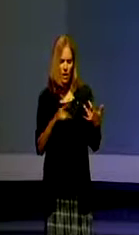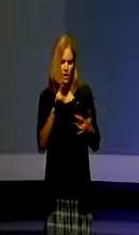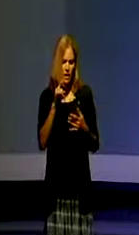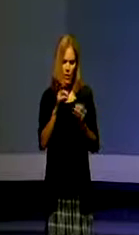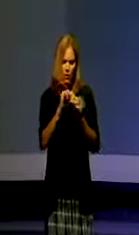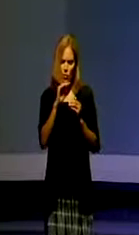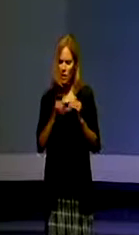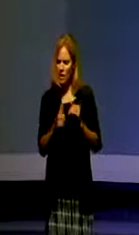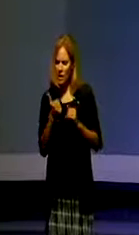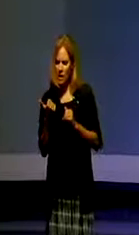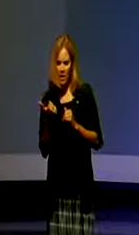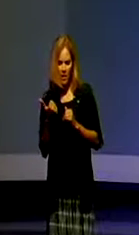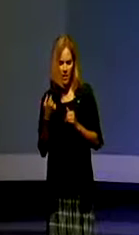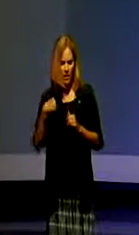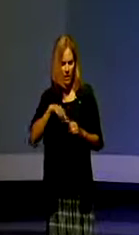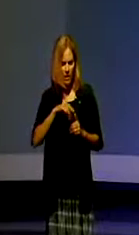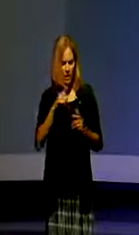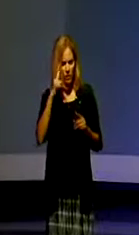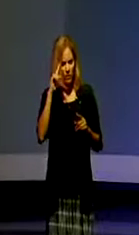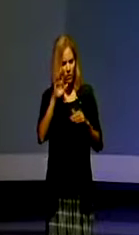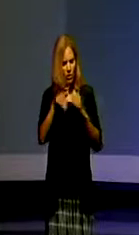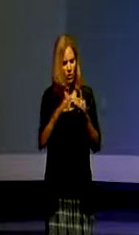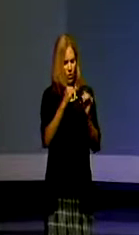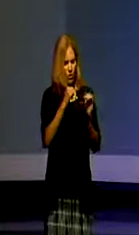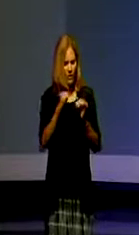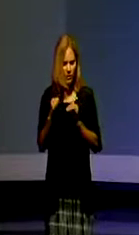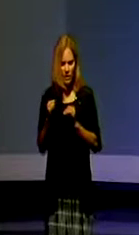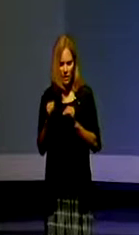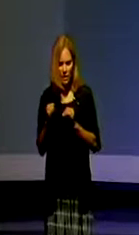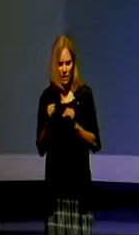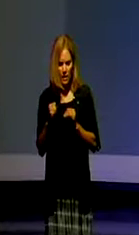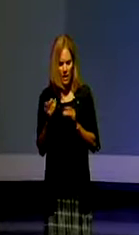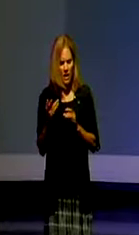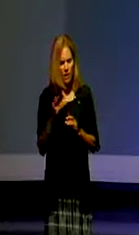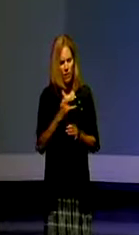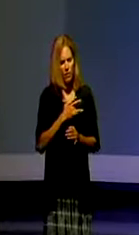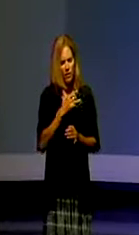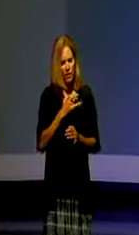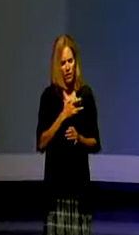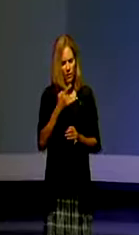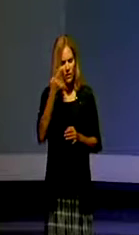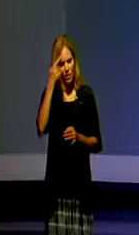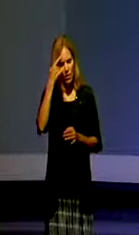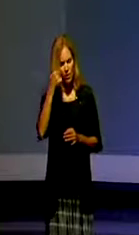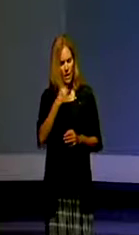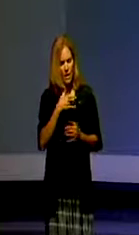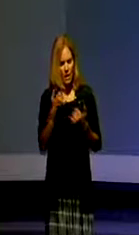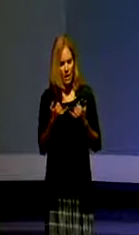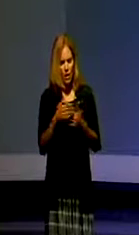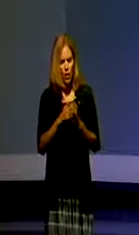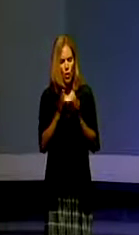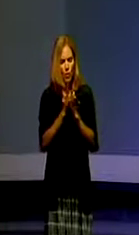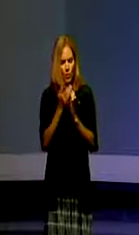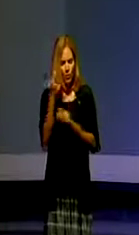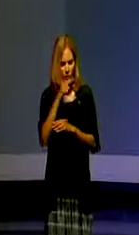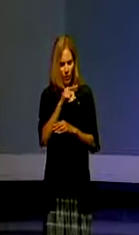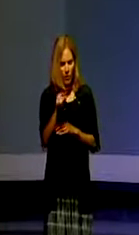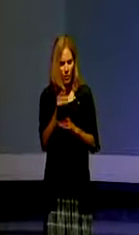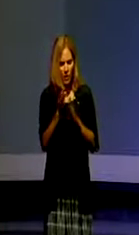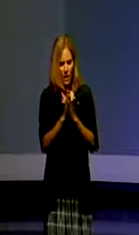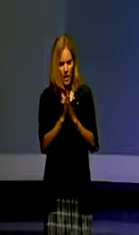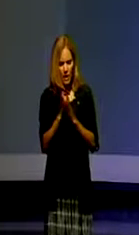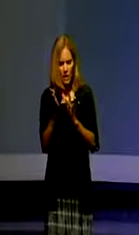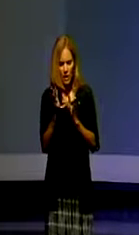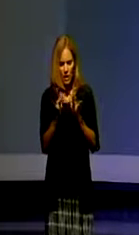better than any of us here. But for every single individual, Lord, that is on someone's heart and mind right now, we pray for them and we ask